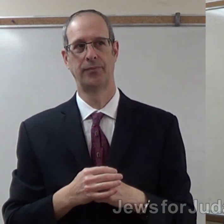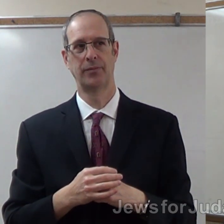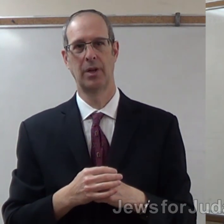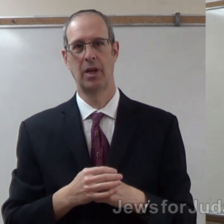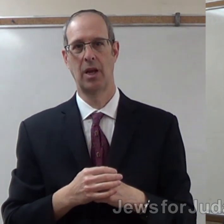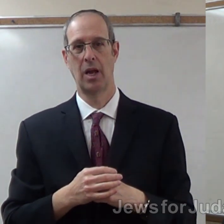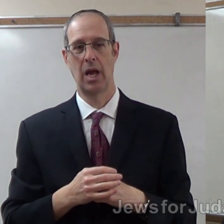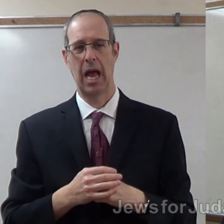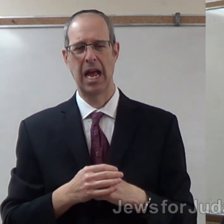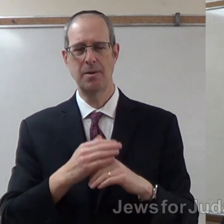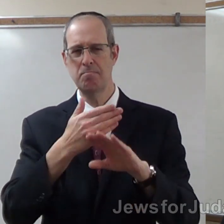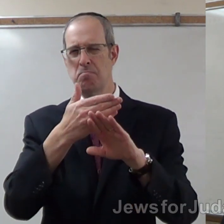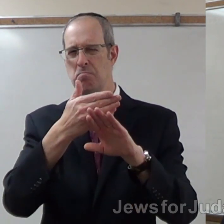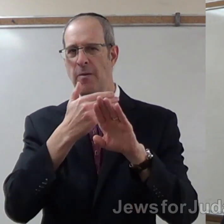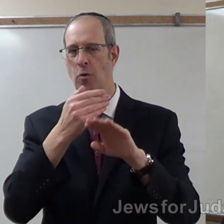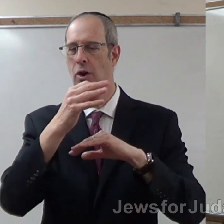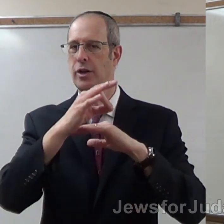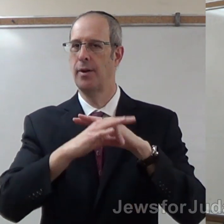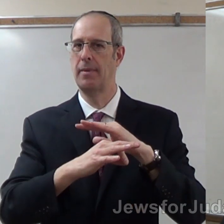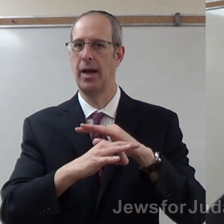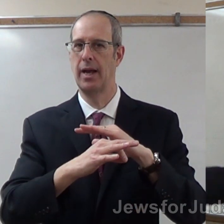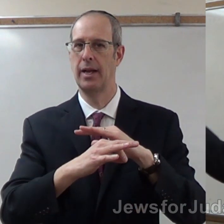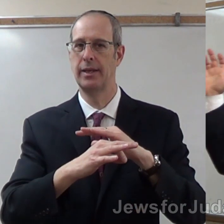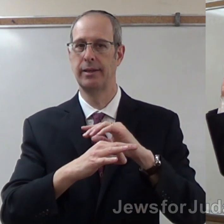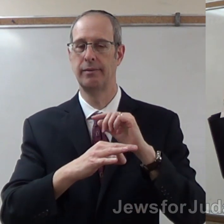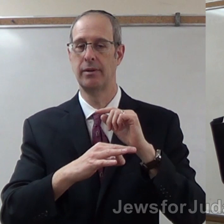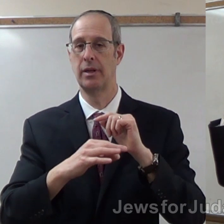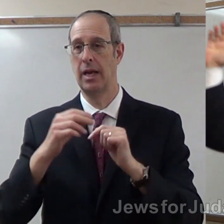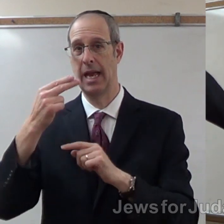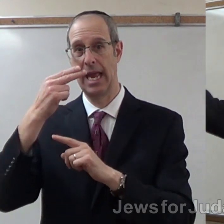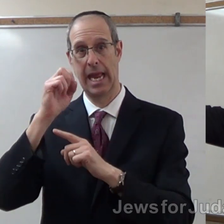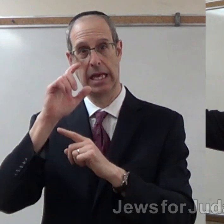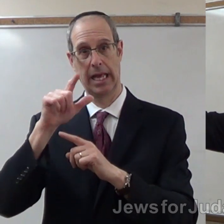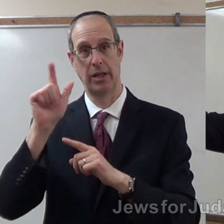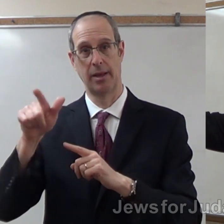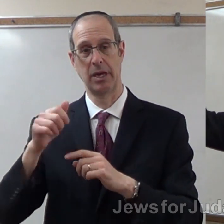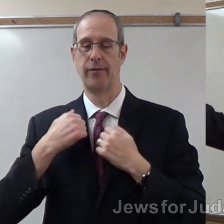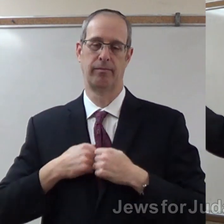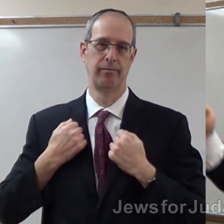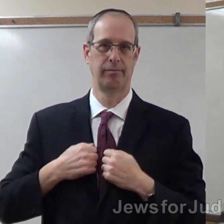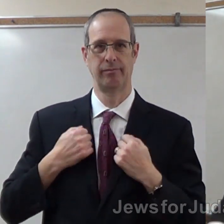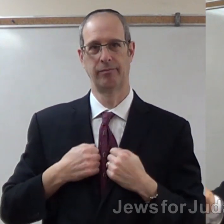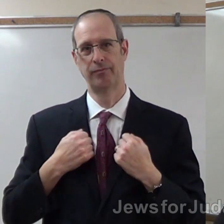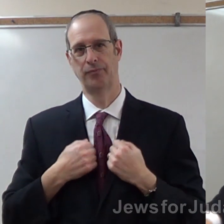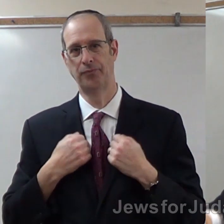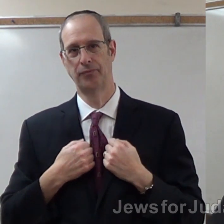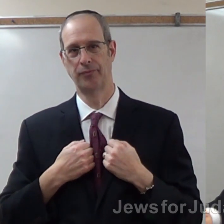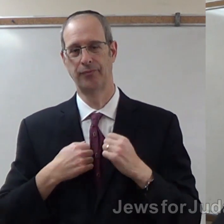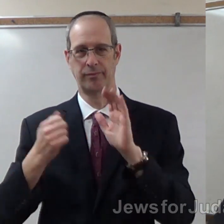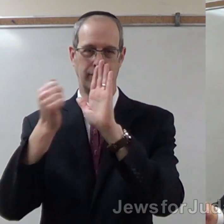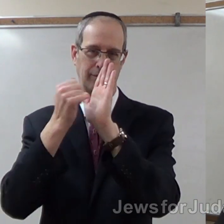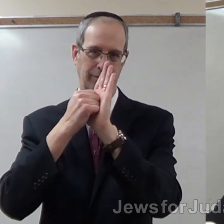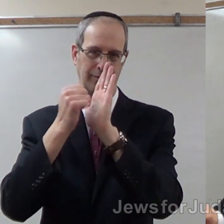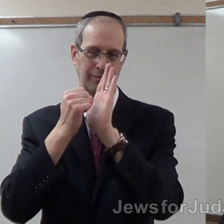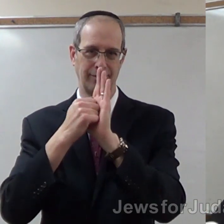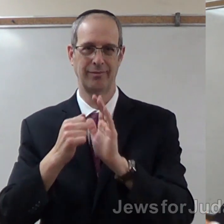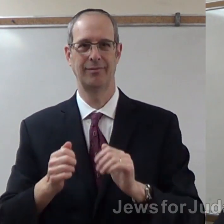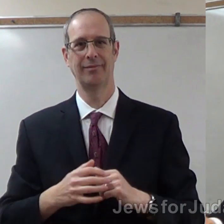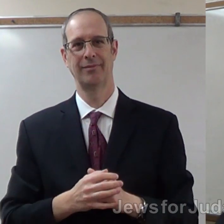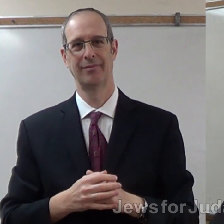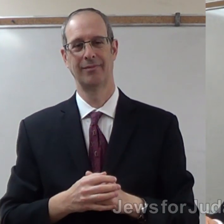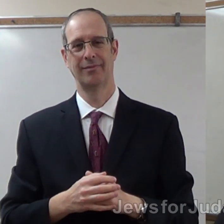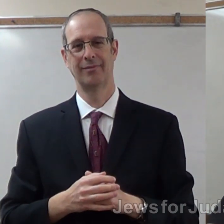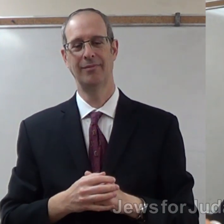And almost right before Shabbos, Hillel was showering. There's a knock on the